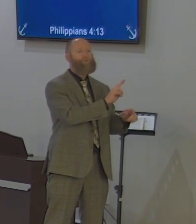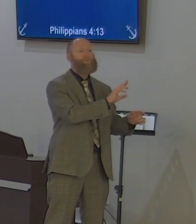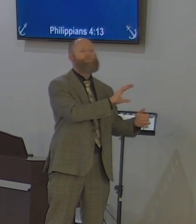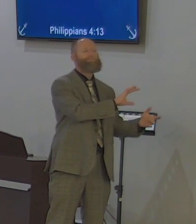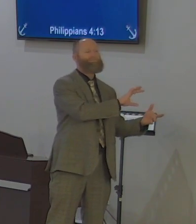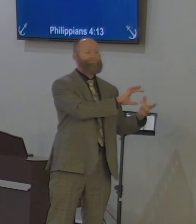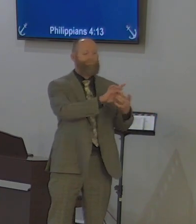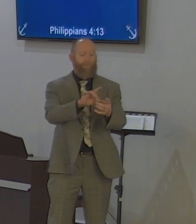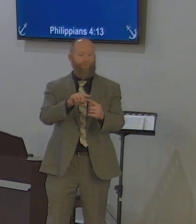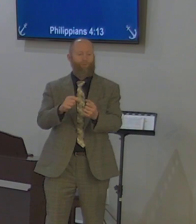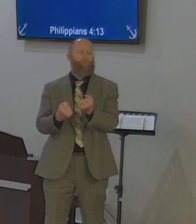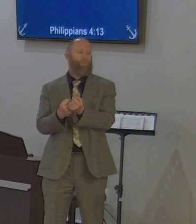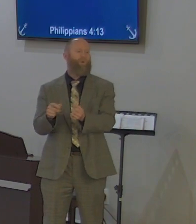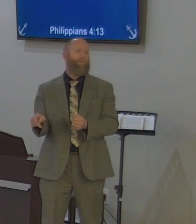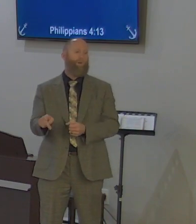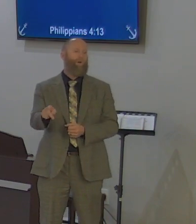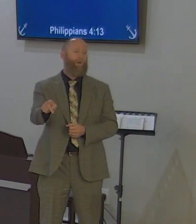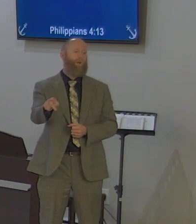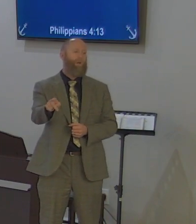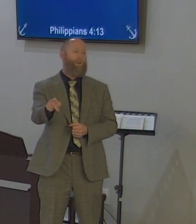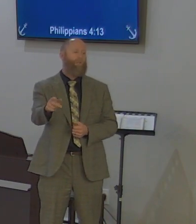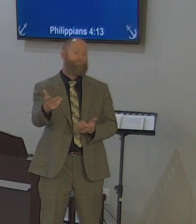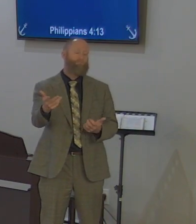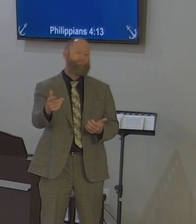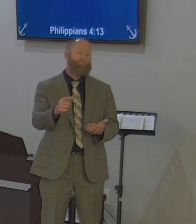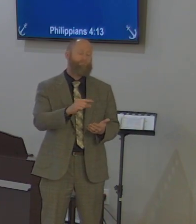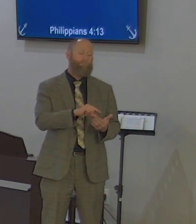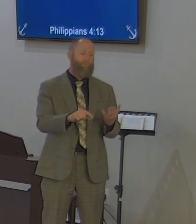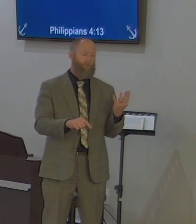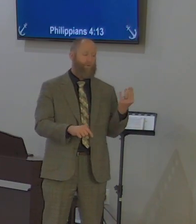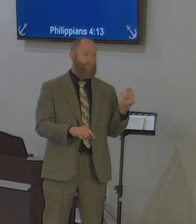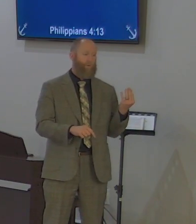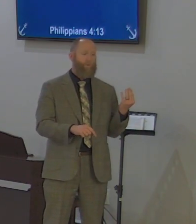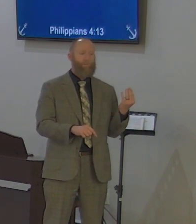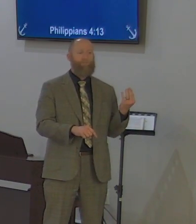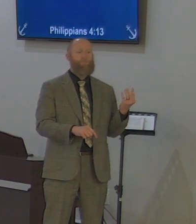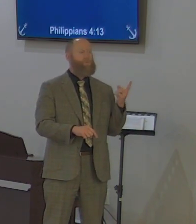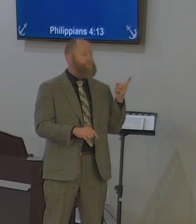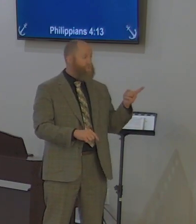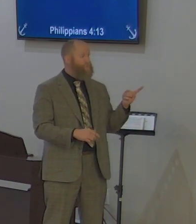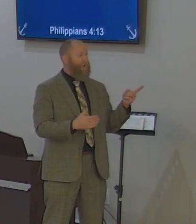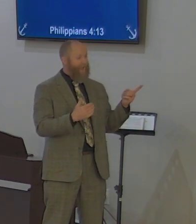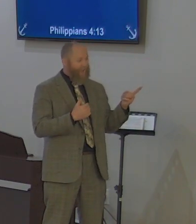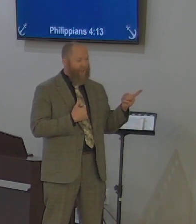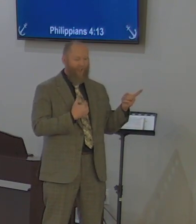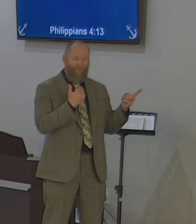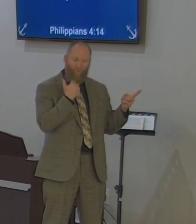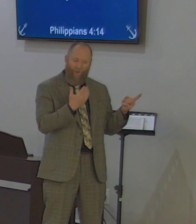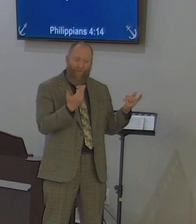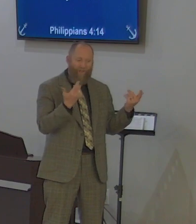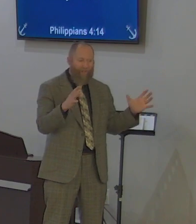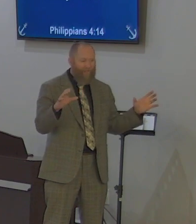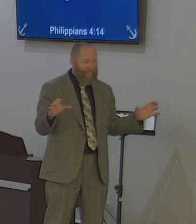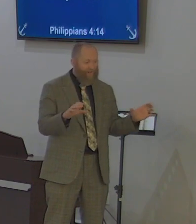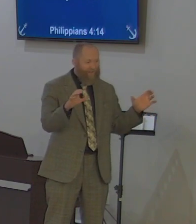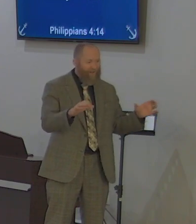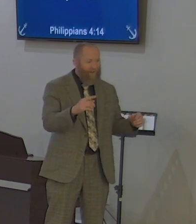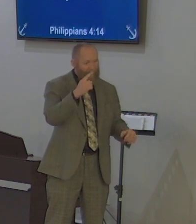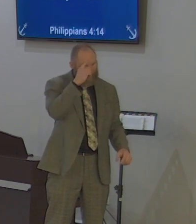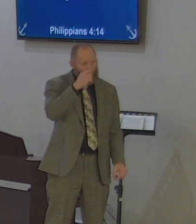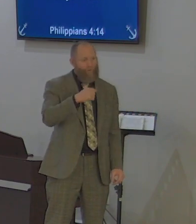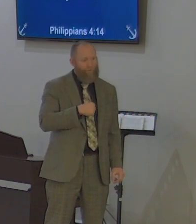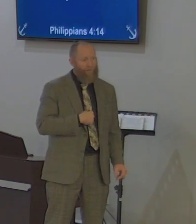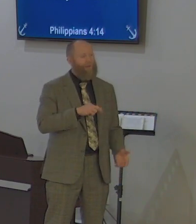tells them, listen, he commends them. Verse 14, notwithstanding, ye have well done that ye did communicate with my affliction. God used you in